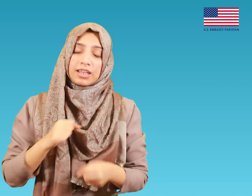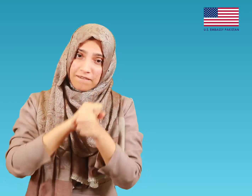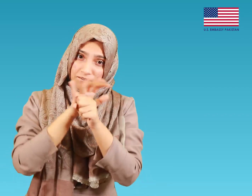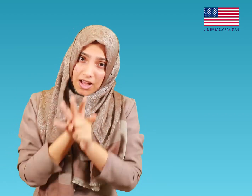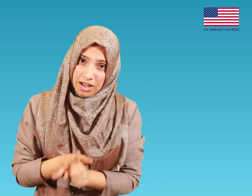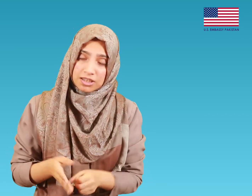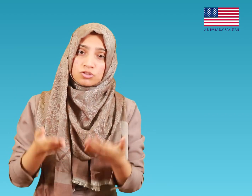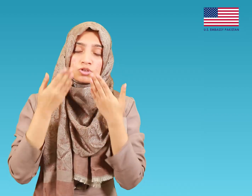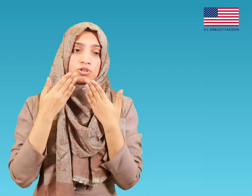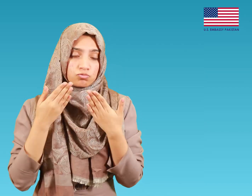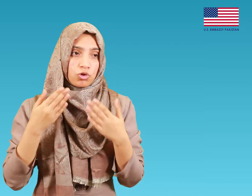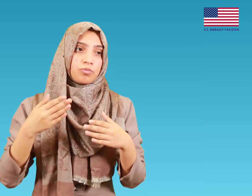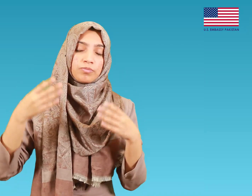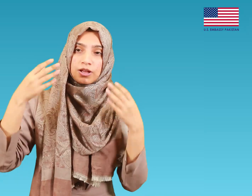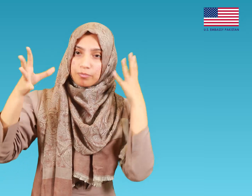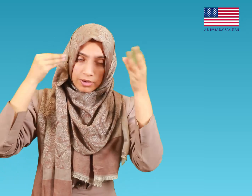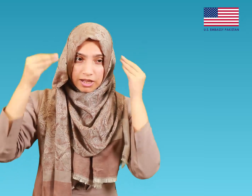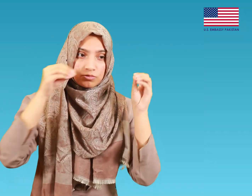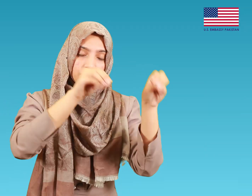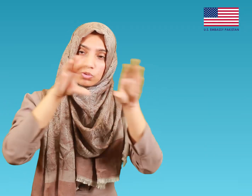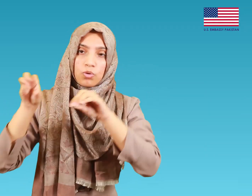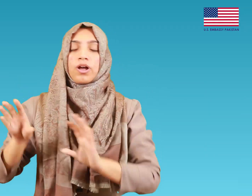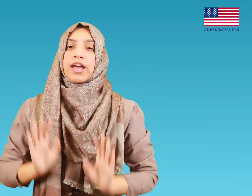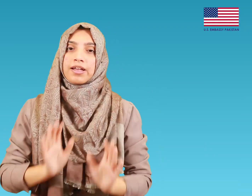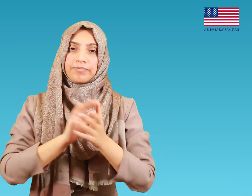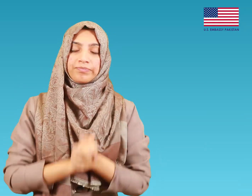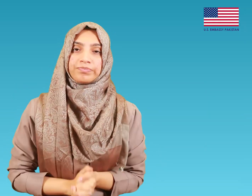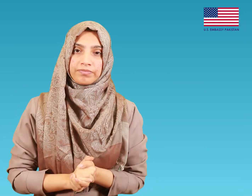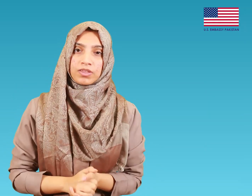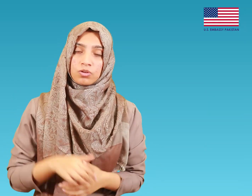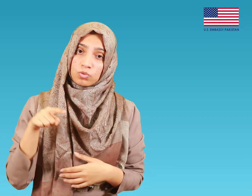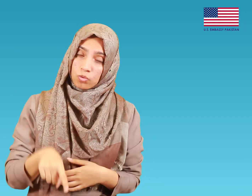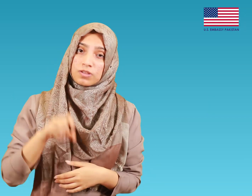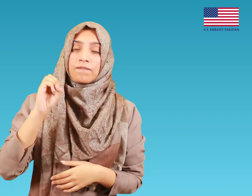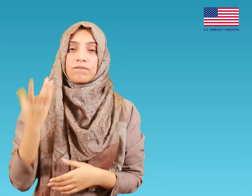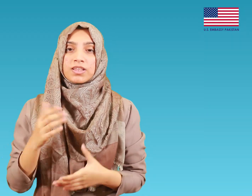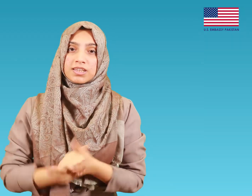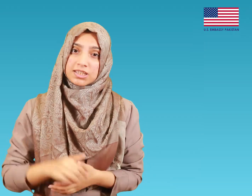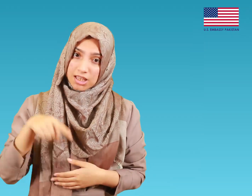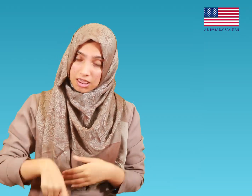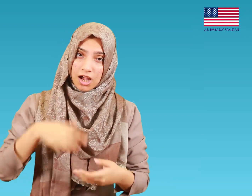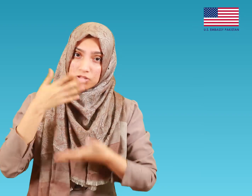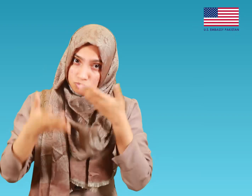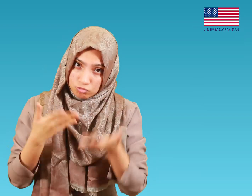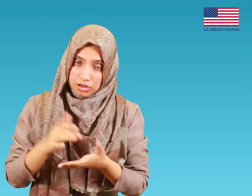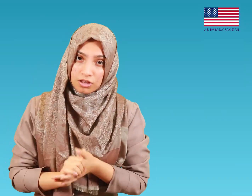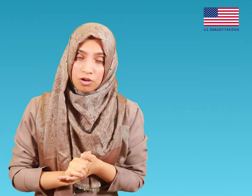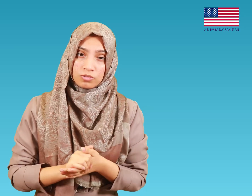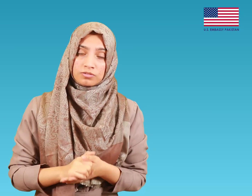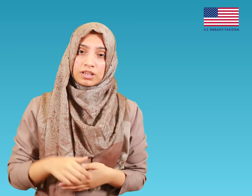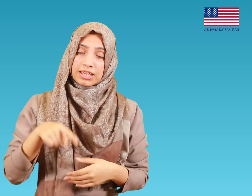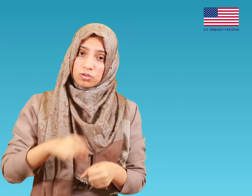might not be accessible for the deaf community. Keeping that in mind, today we are going to share with you the long-term effects